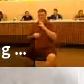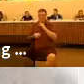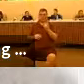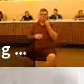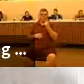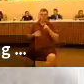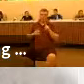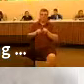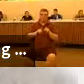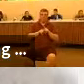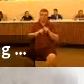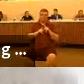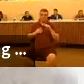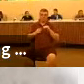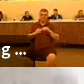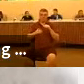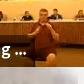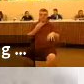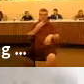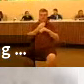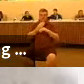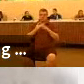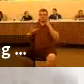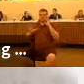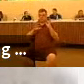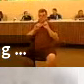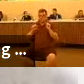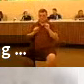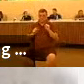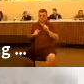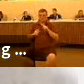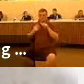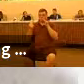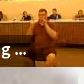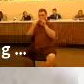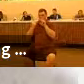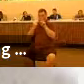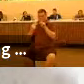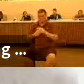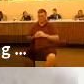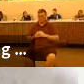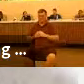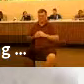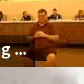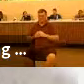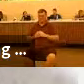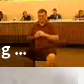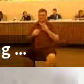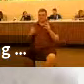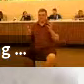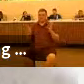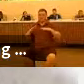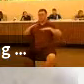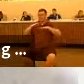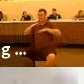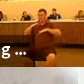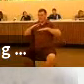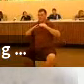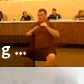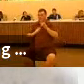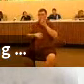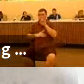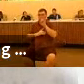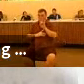also then provides additional sound buffering to the throughway, so. So basically between the power